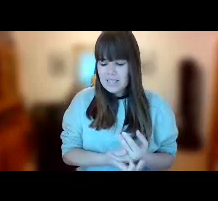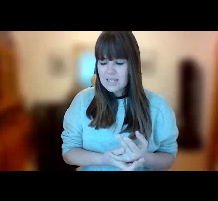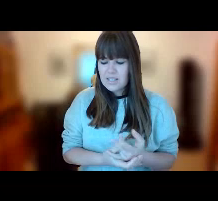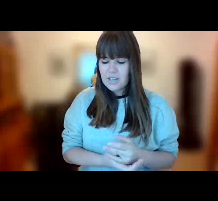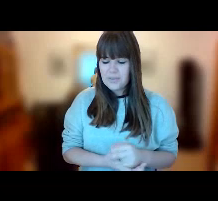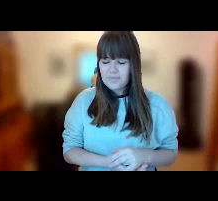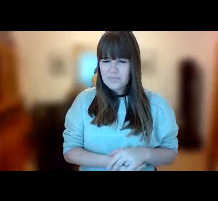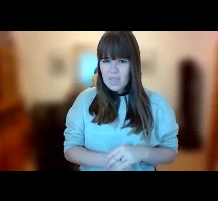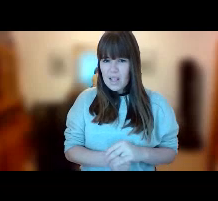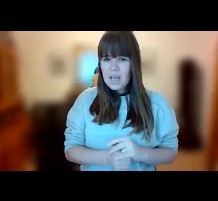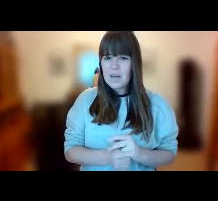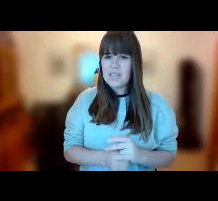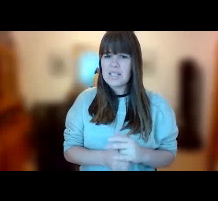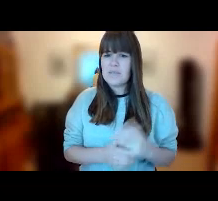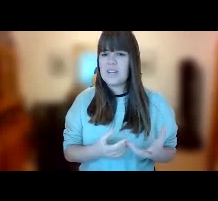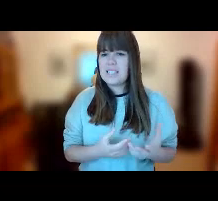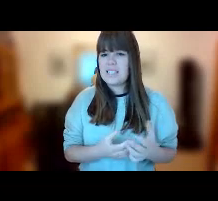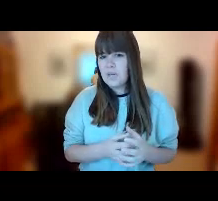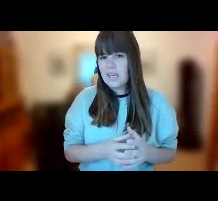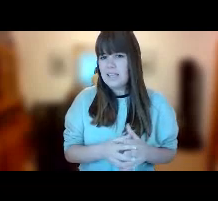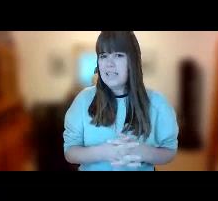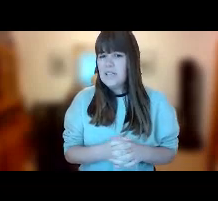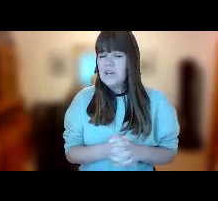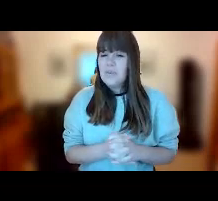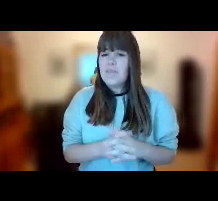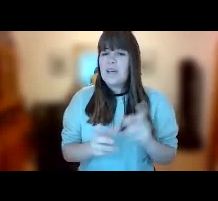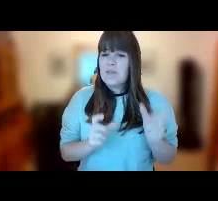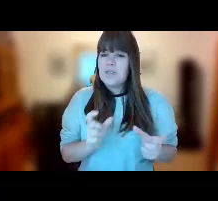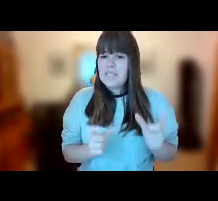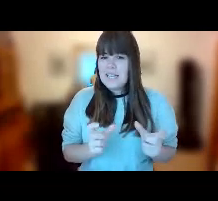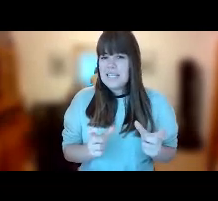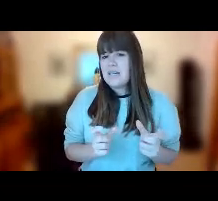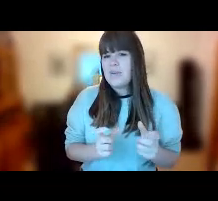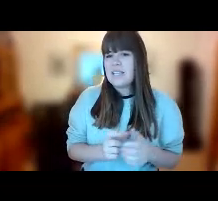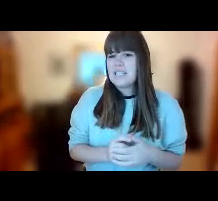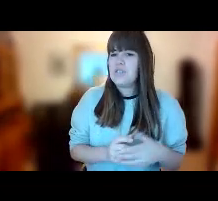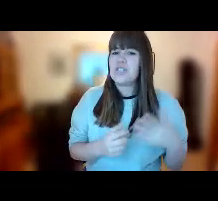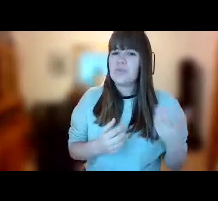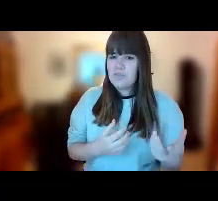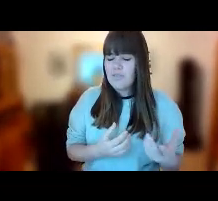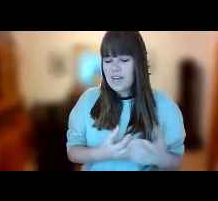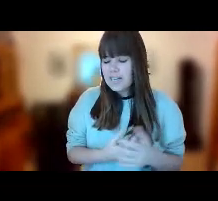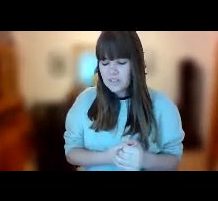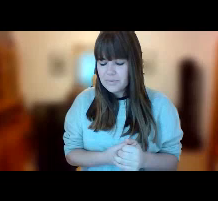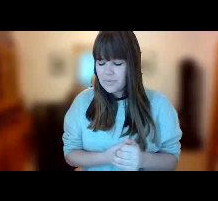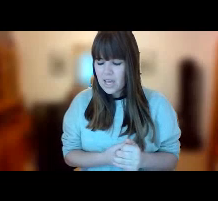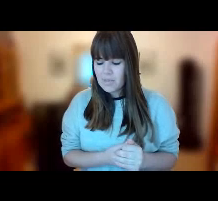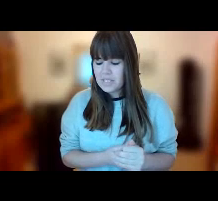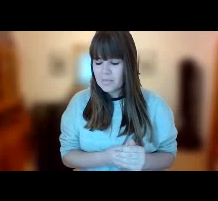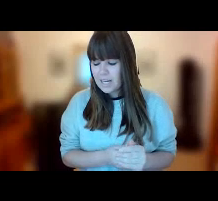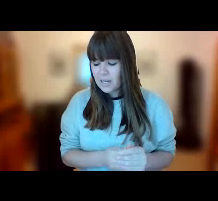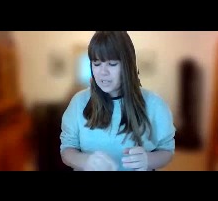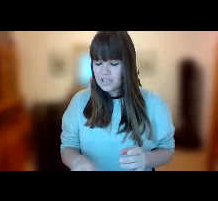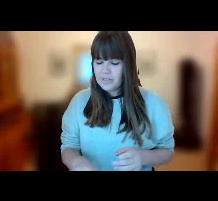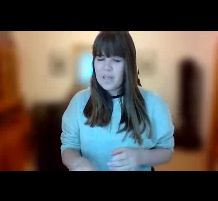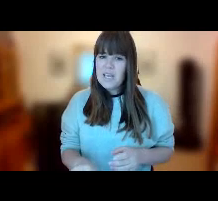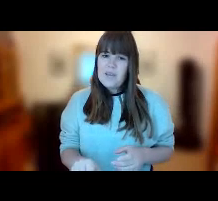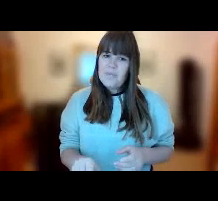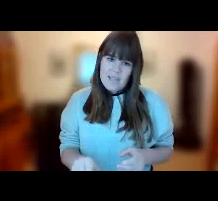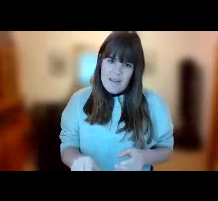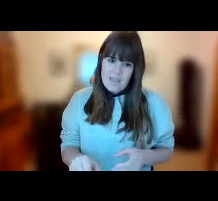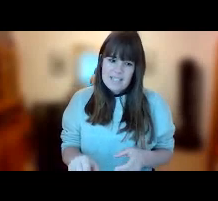maybe have access to, and small phrases that we maybe use on a day-to-day basis. We just want to reflect on in some of the